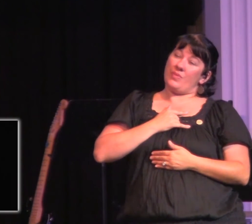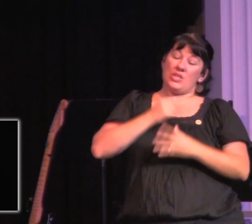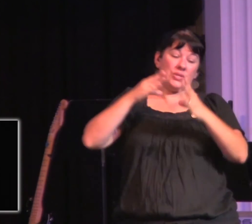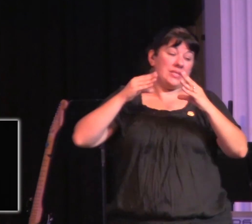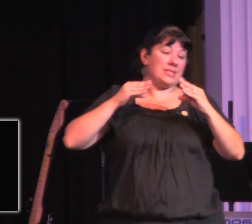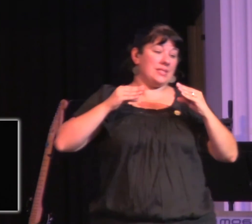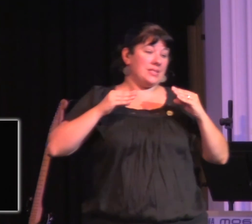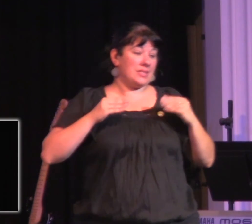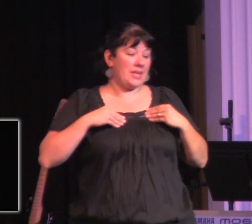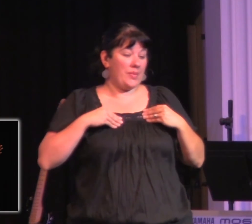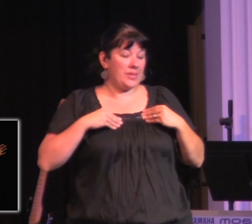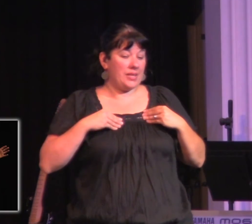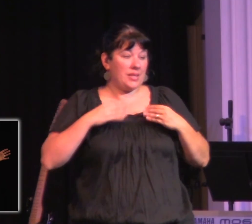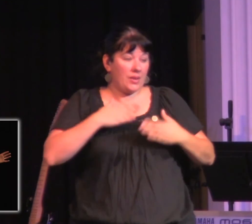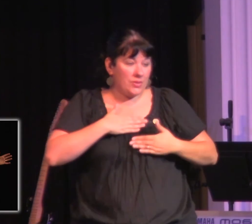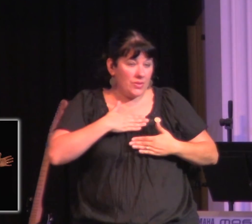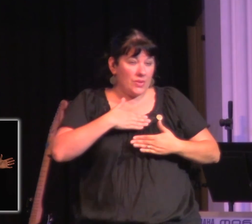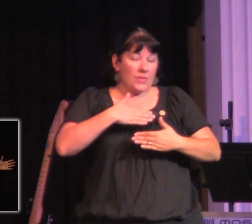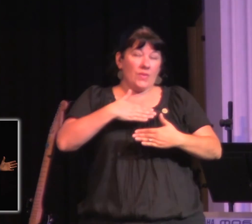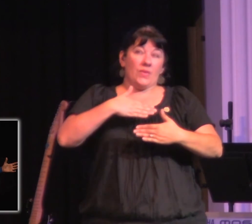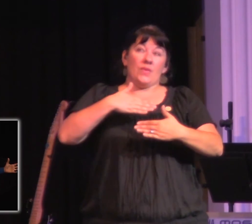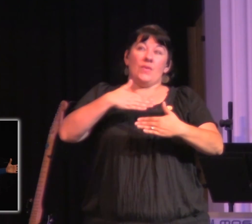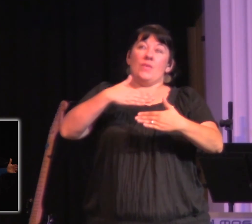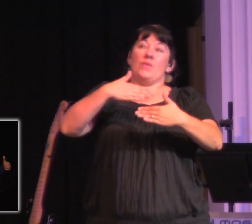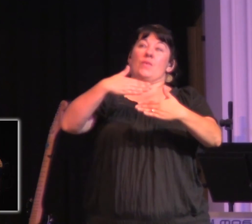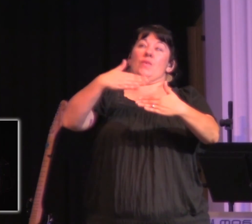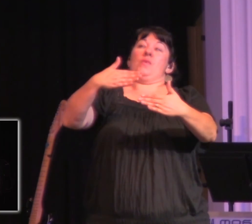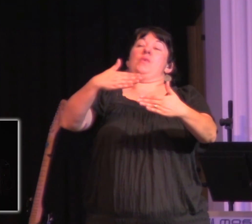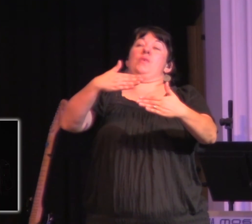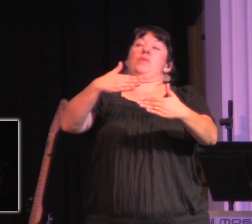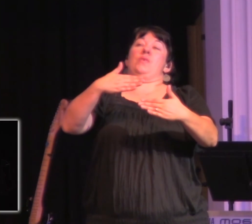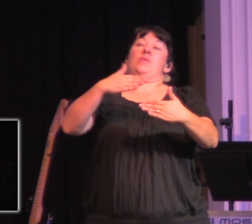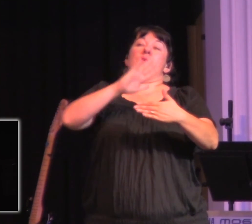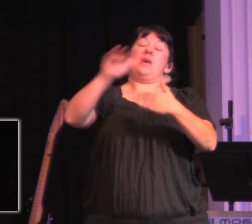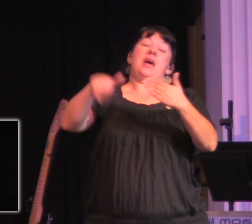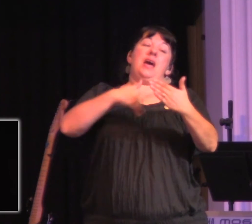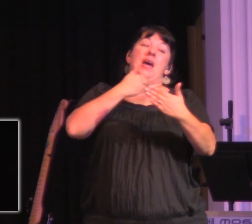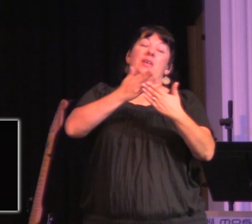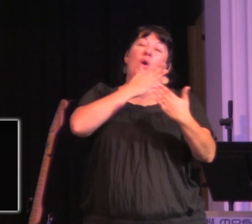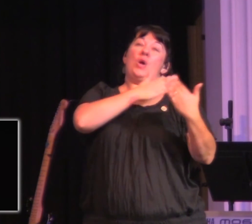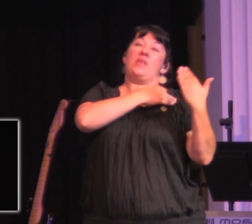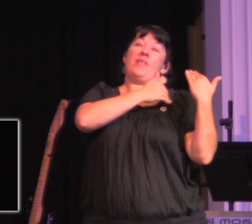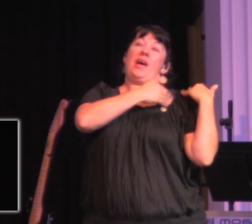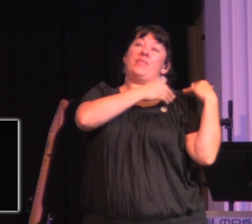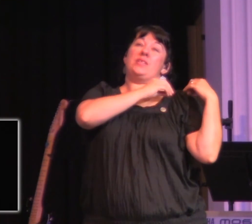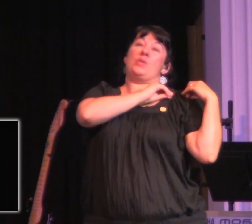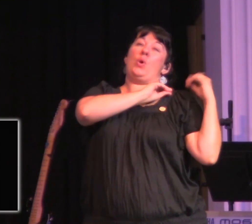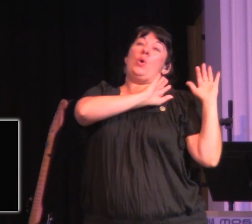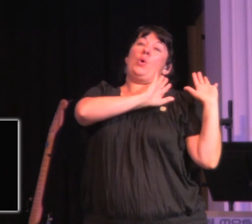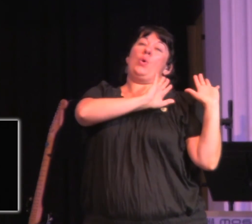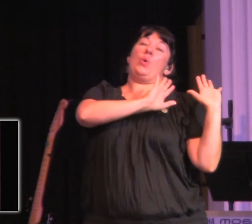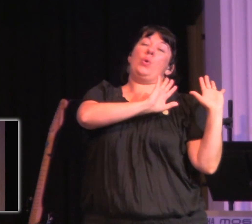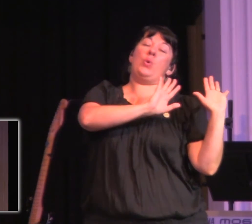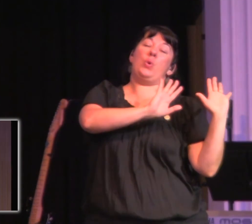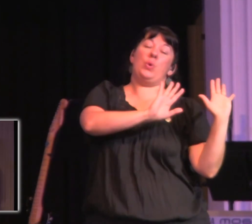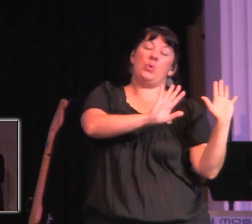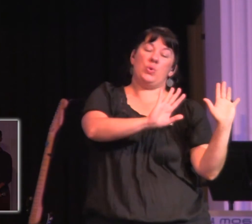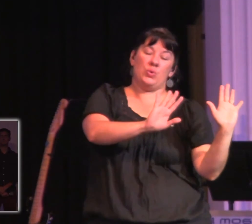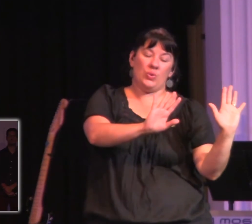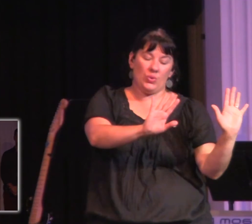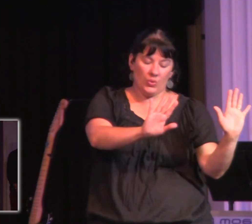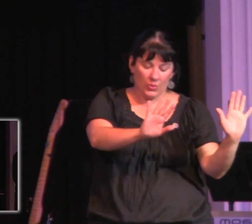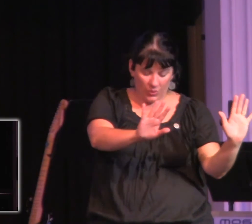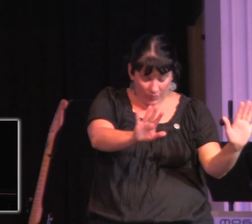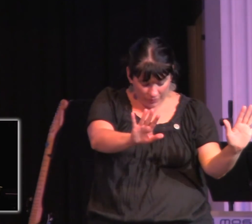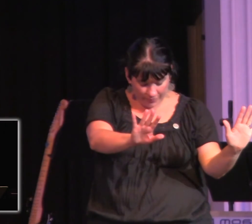and just let all the heaviness and all the weight on your life just come off of you. And just let God just come like the balm